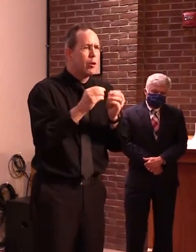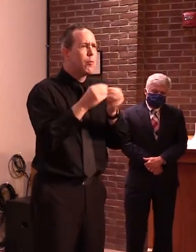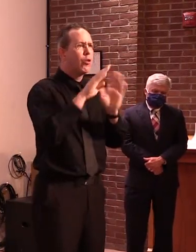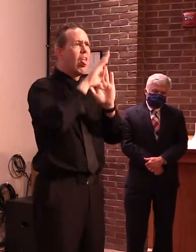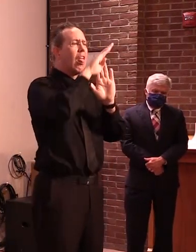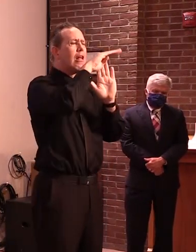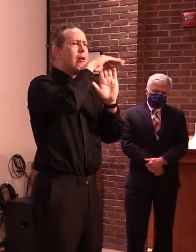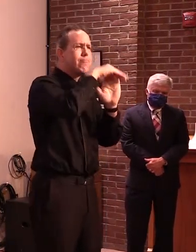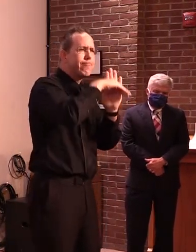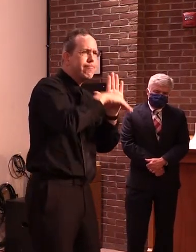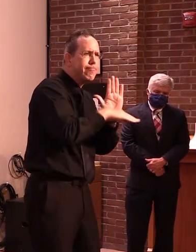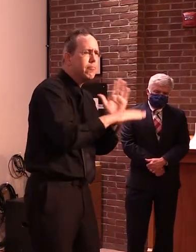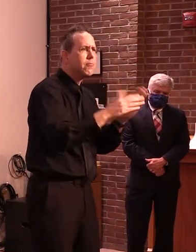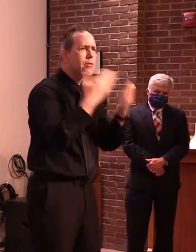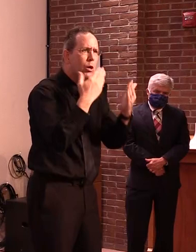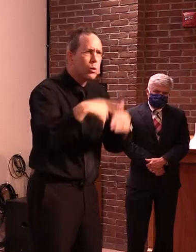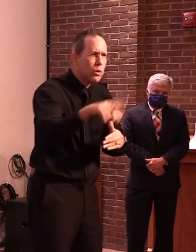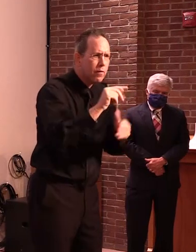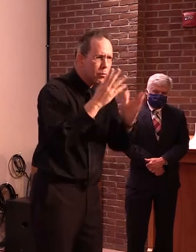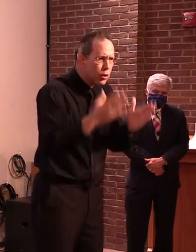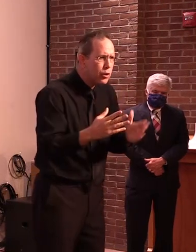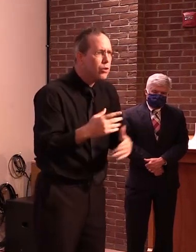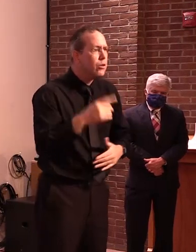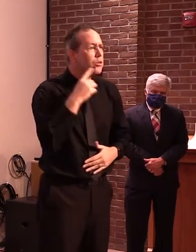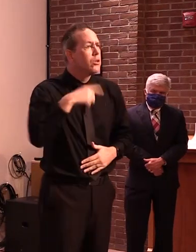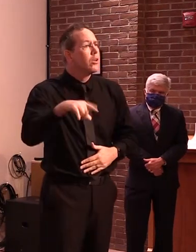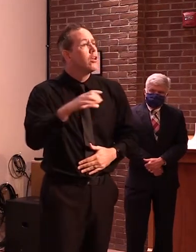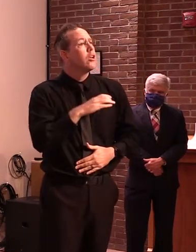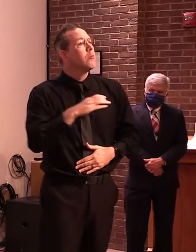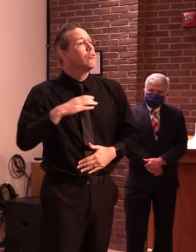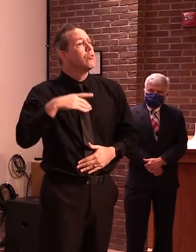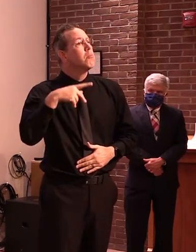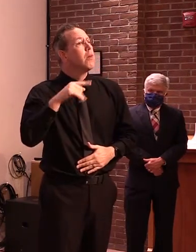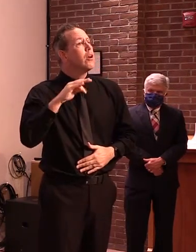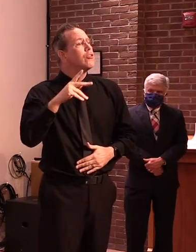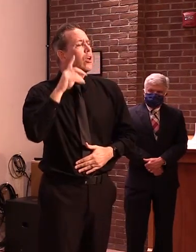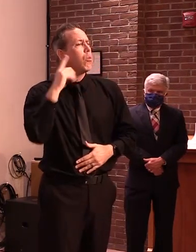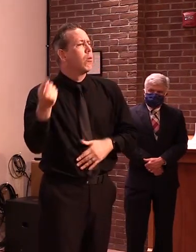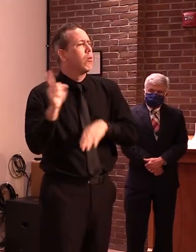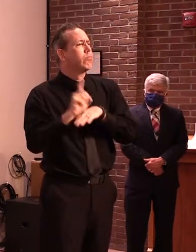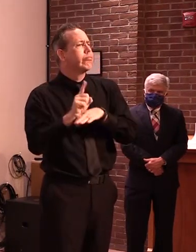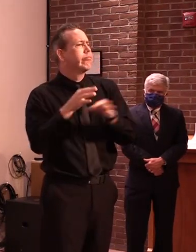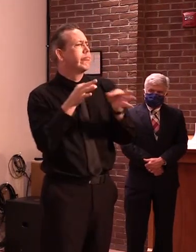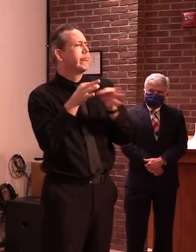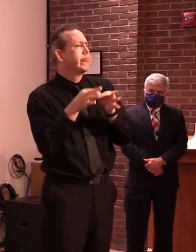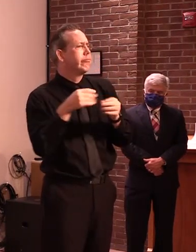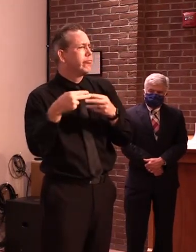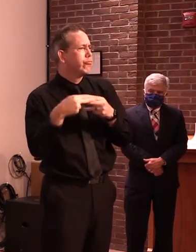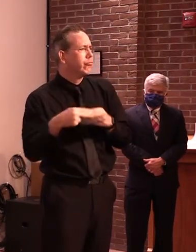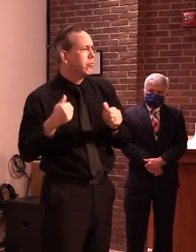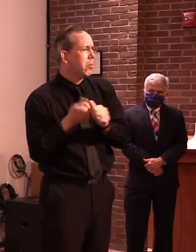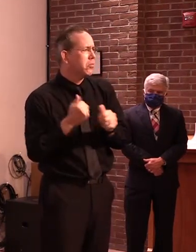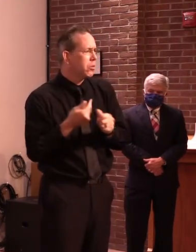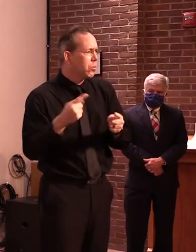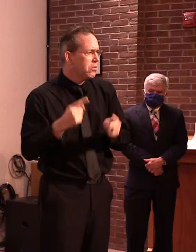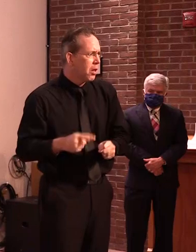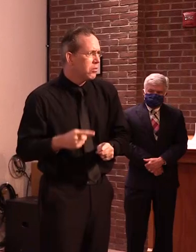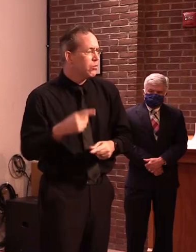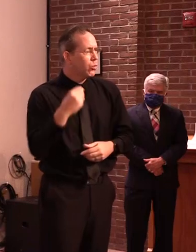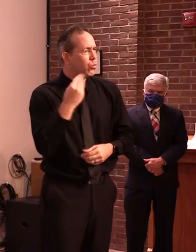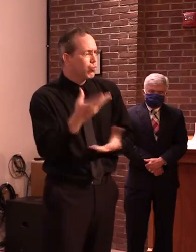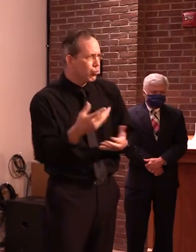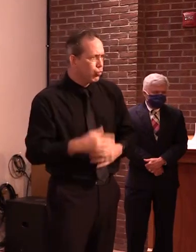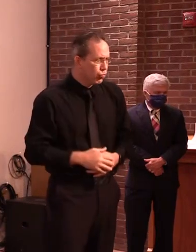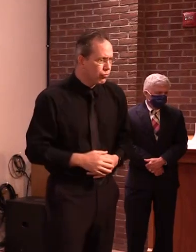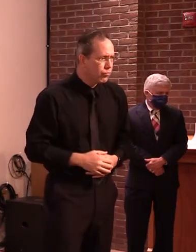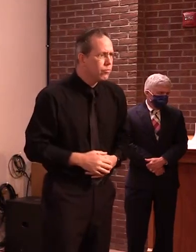morning, but our positive trends continue. And even with the outbreaks and surges many other states have experienced the last